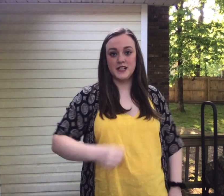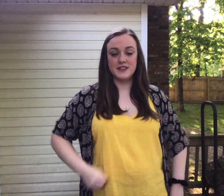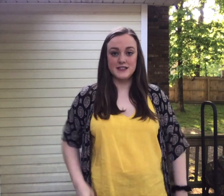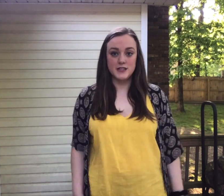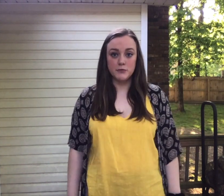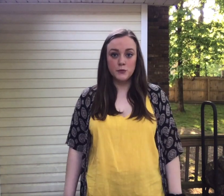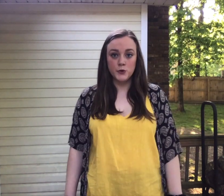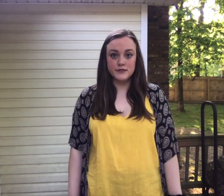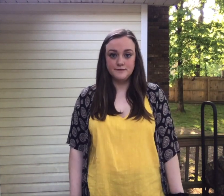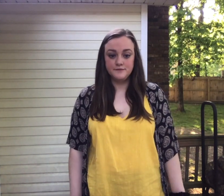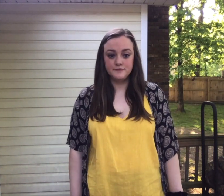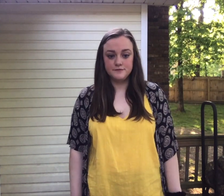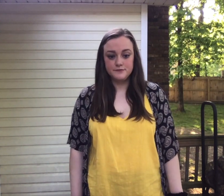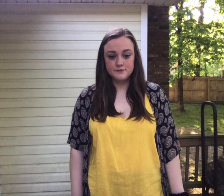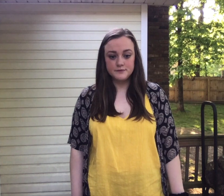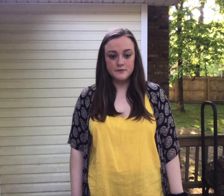That's number 1.